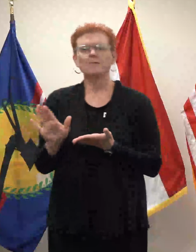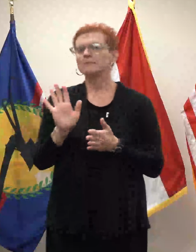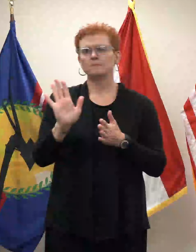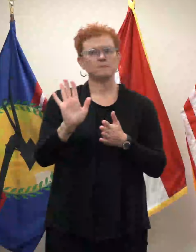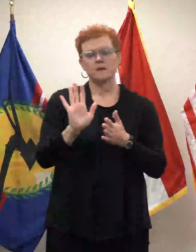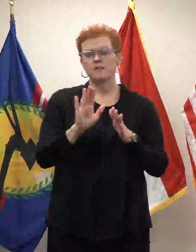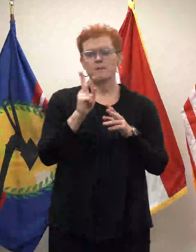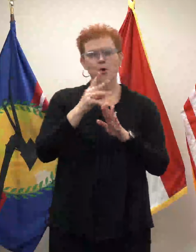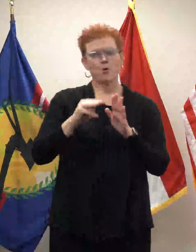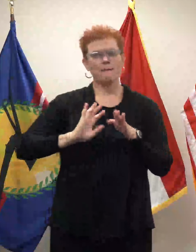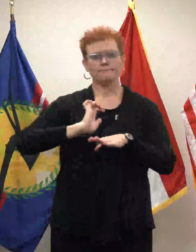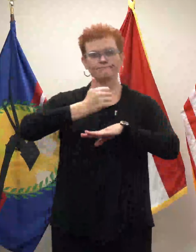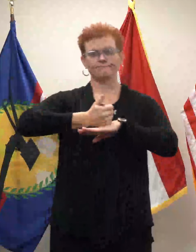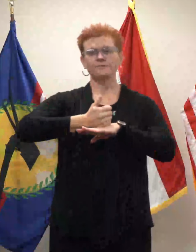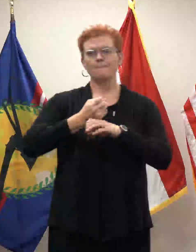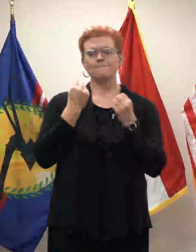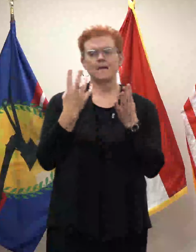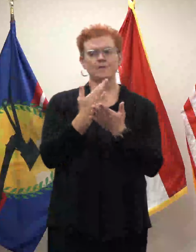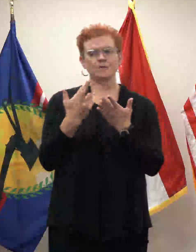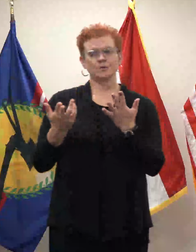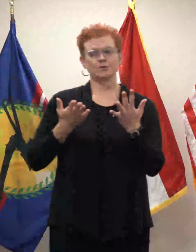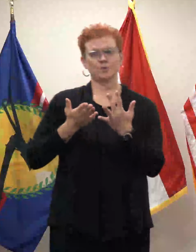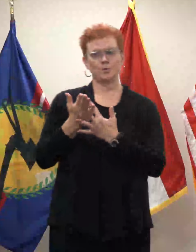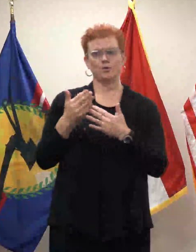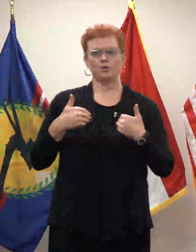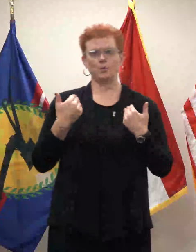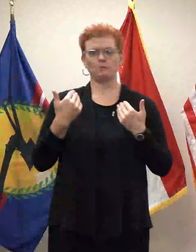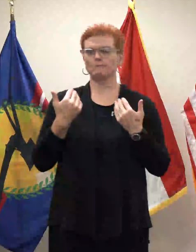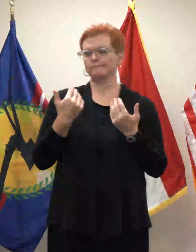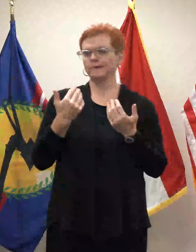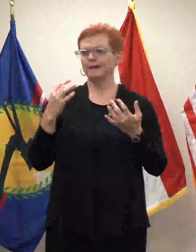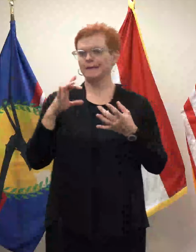for. There are so many resources that are available through the Youth Connection Helpline. We can